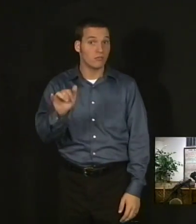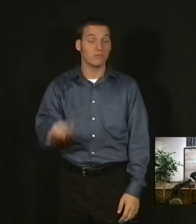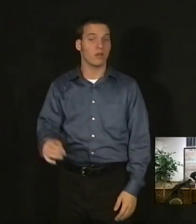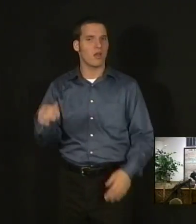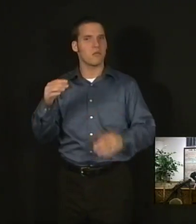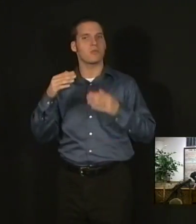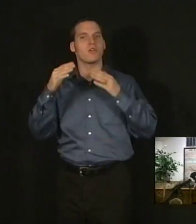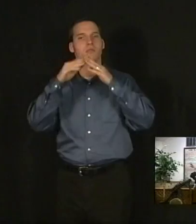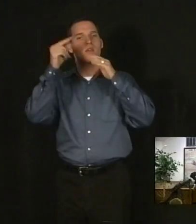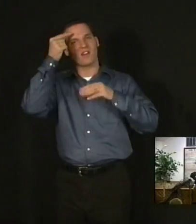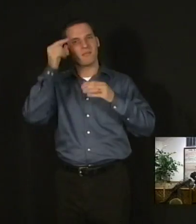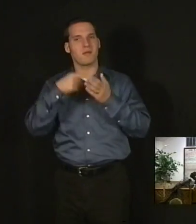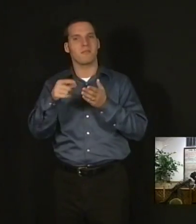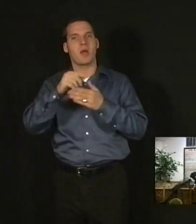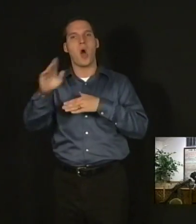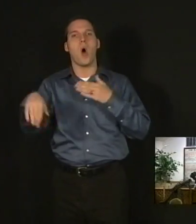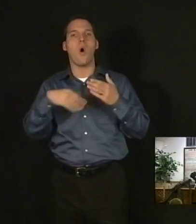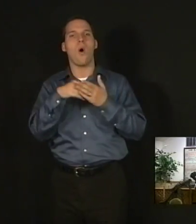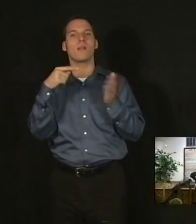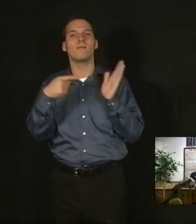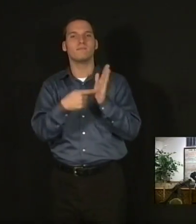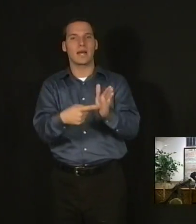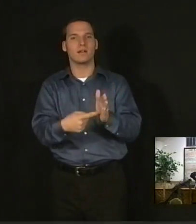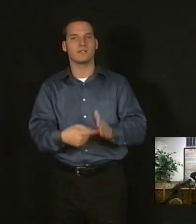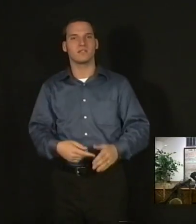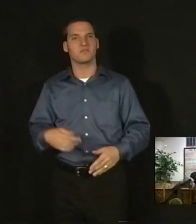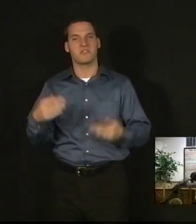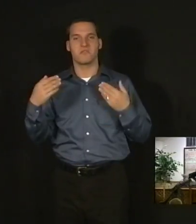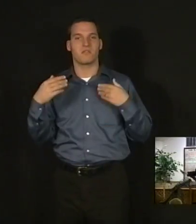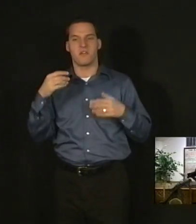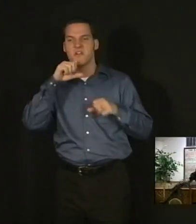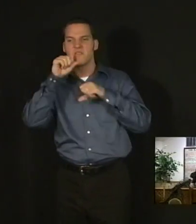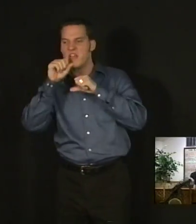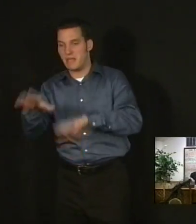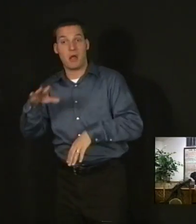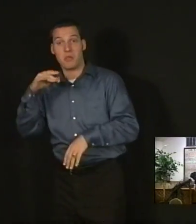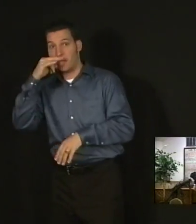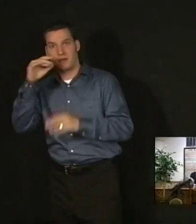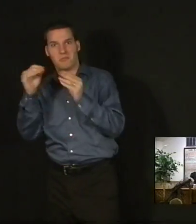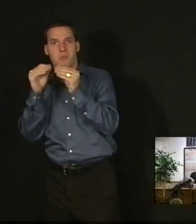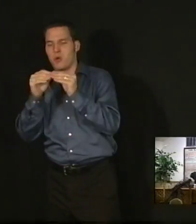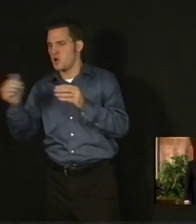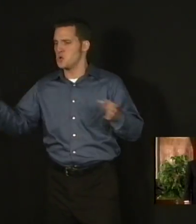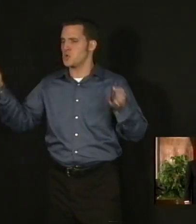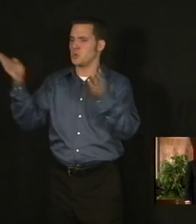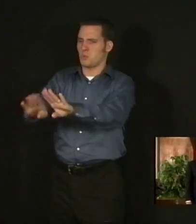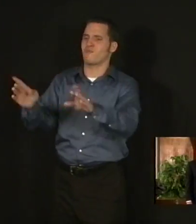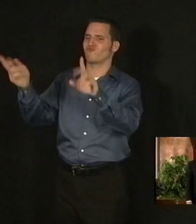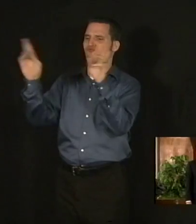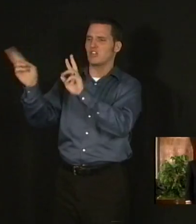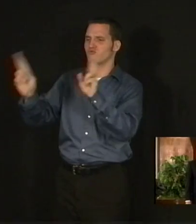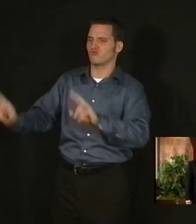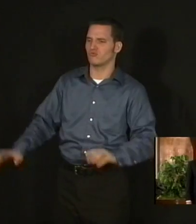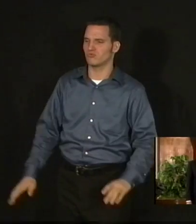How about the government pay all utility bills? I like that one. You don't have to yell at your kids anymore. Shut the refrigerator.